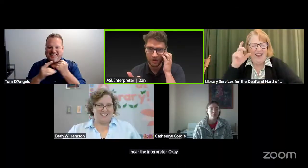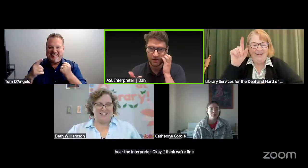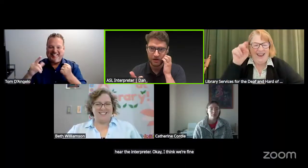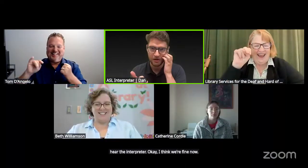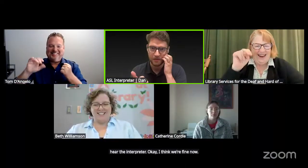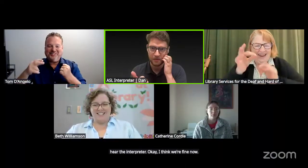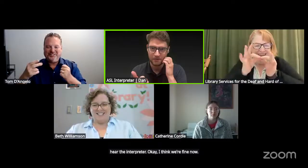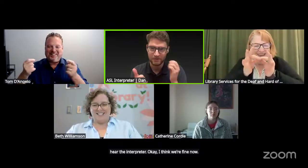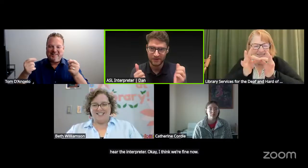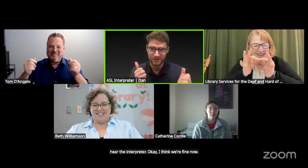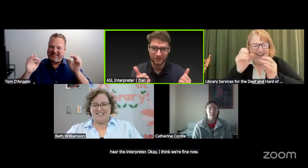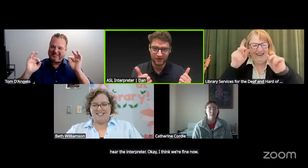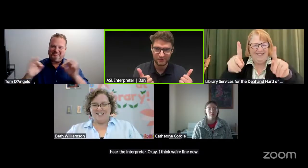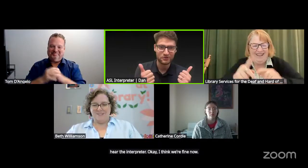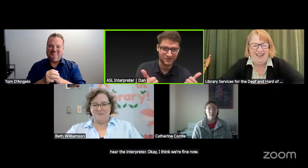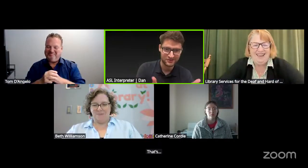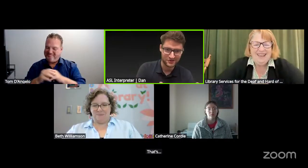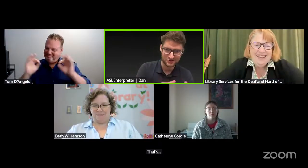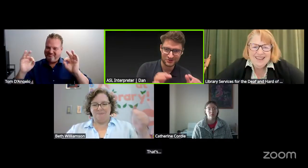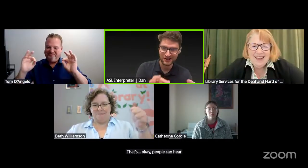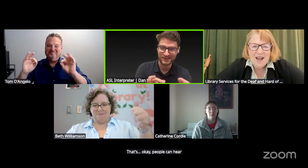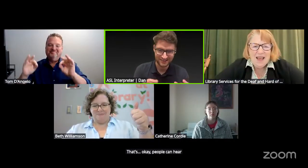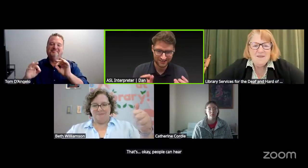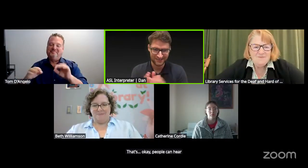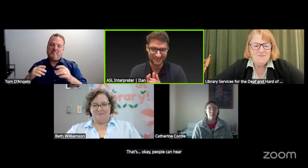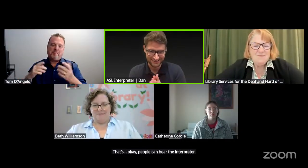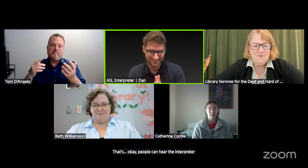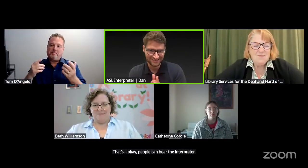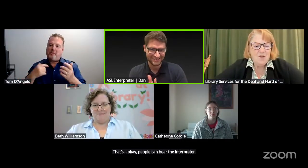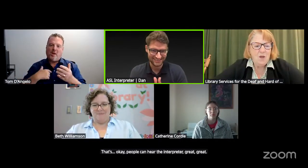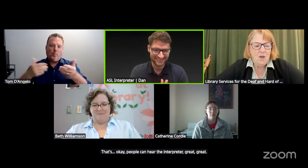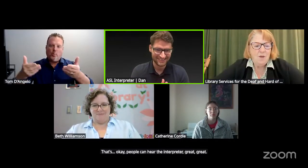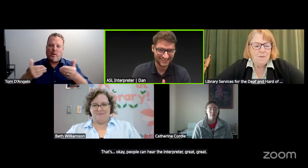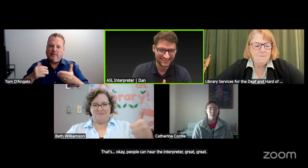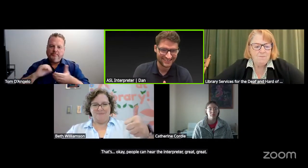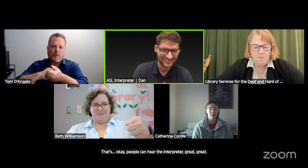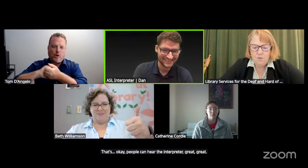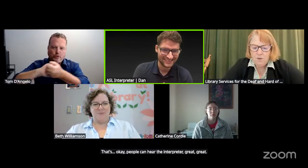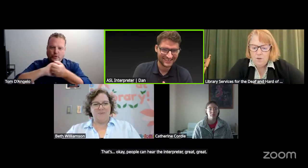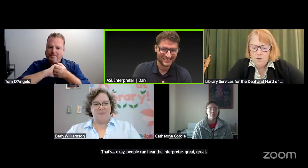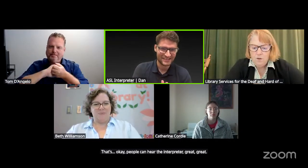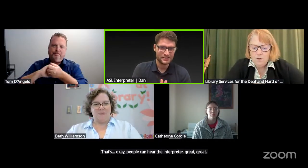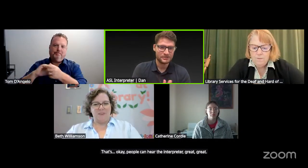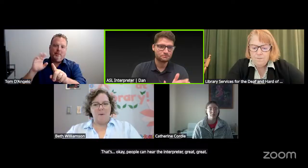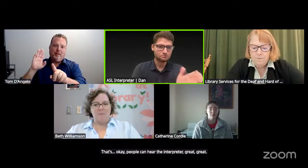now. That's okay. People can hear the interpreter. Great, great.